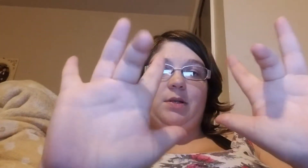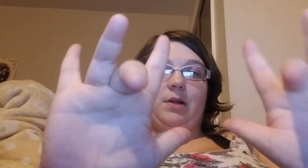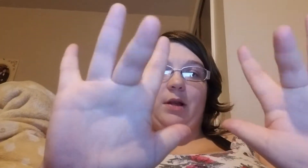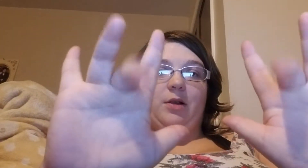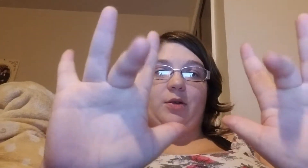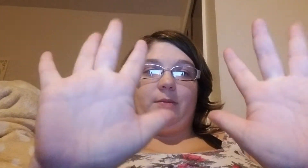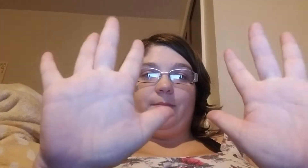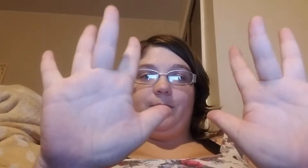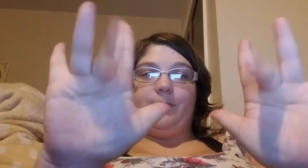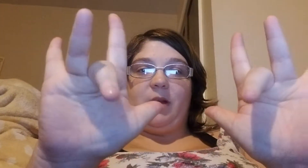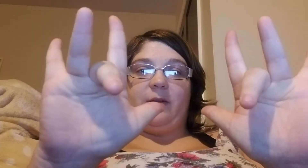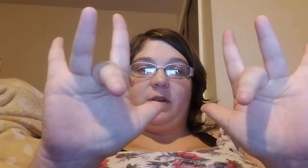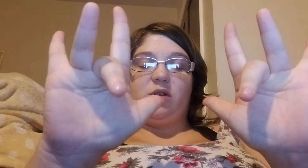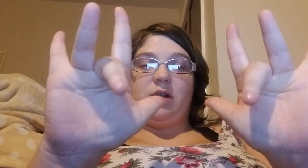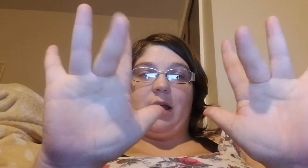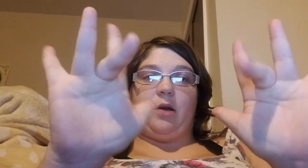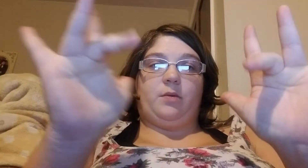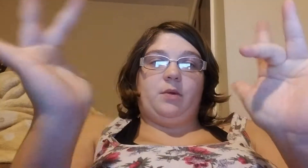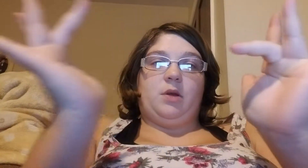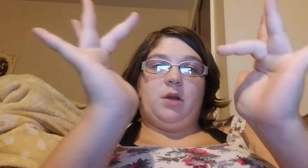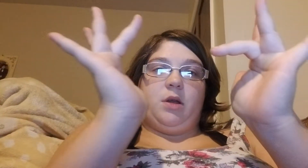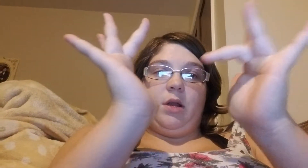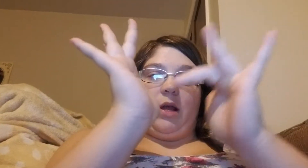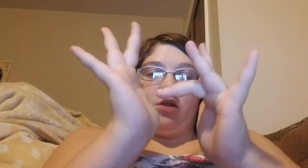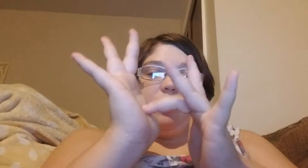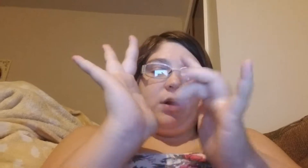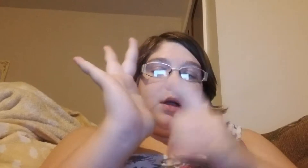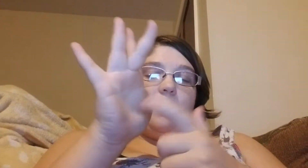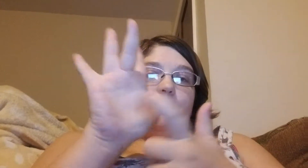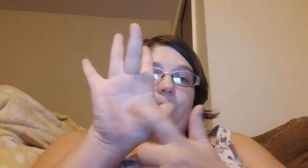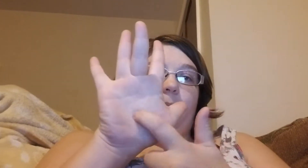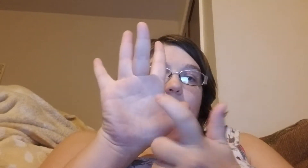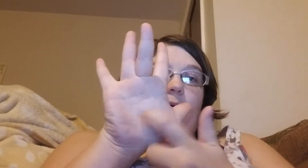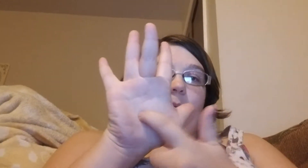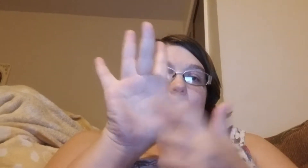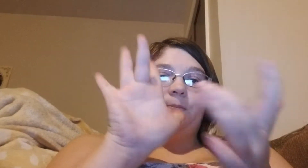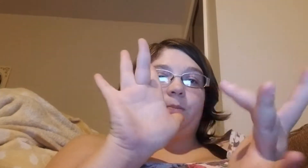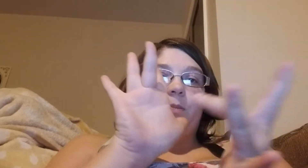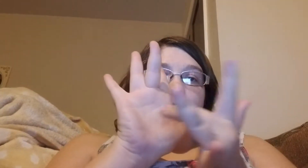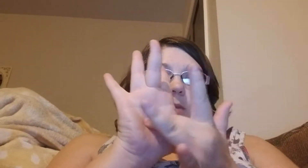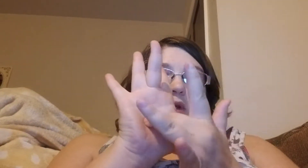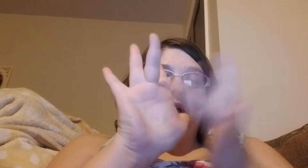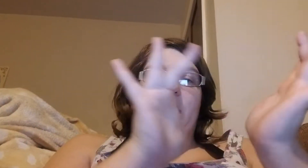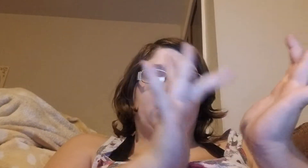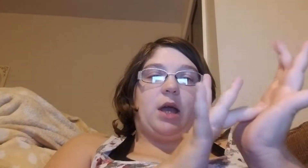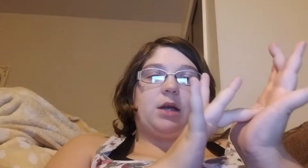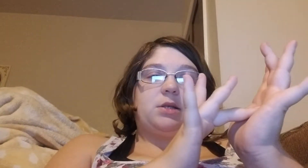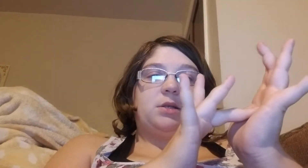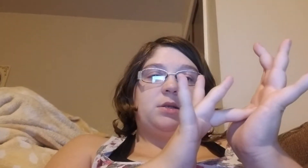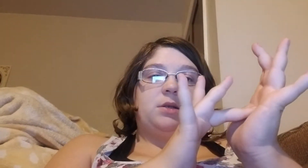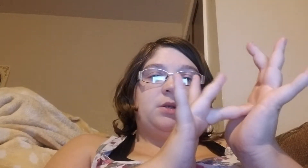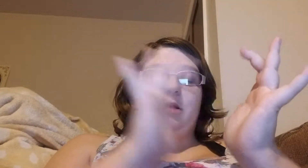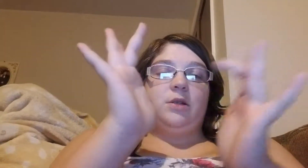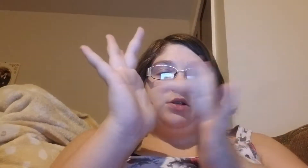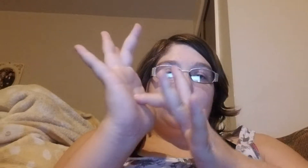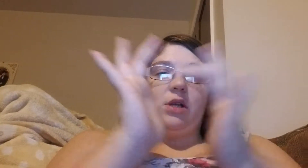Like a little middle finger down. And hit your palm. Jesus.